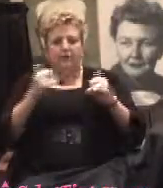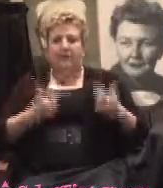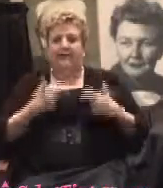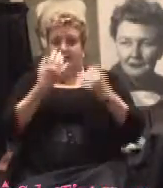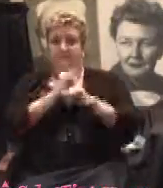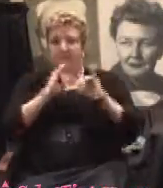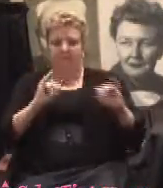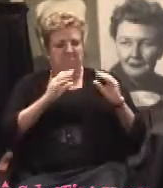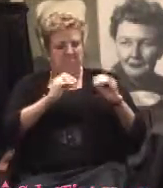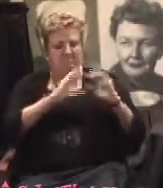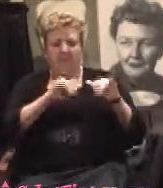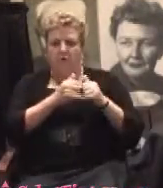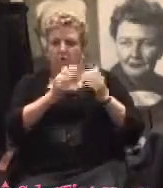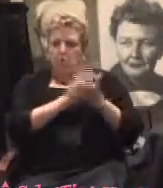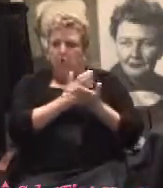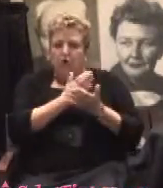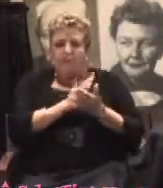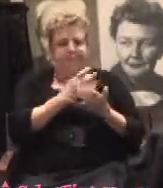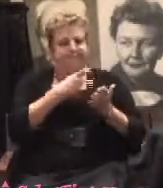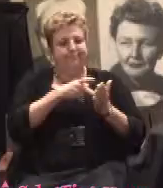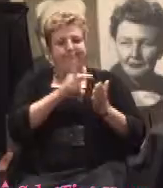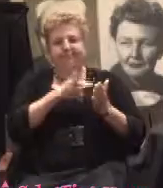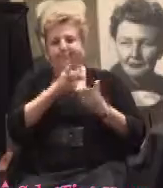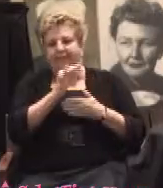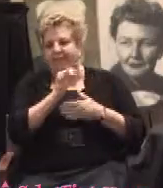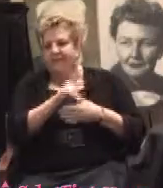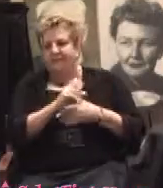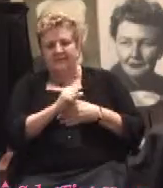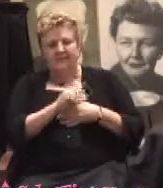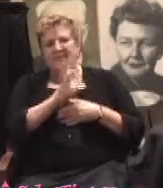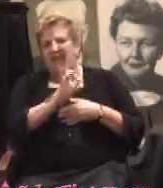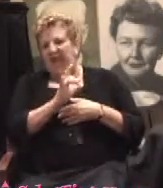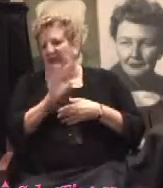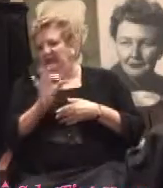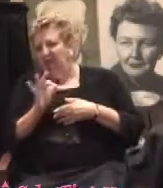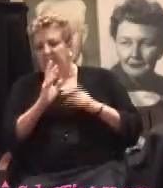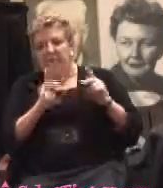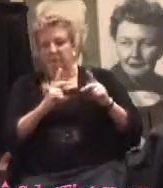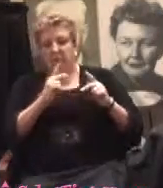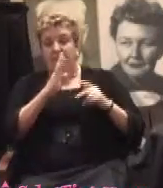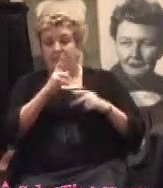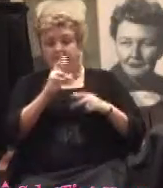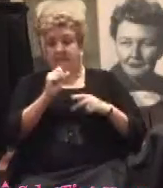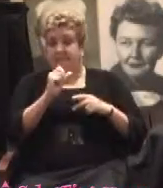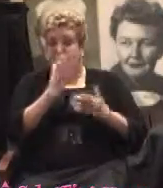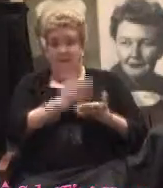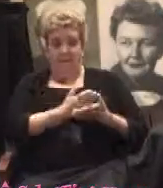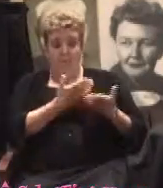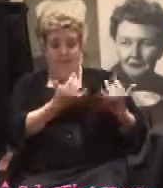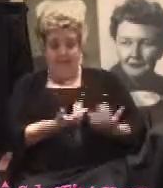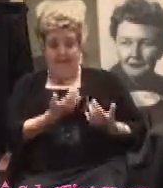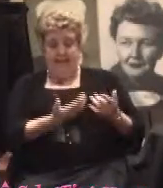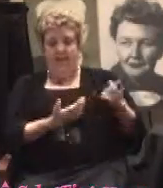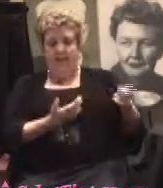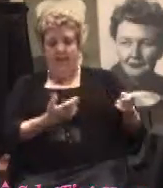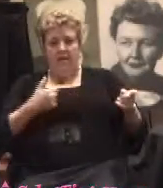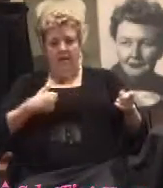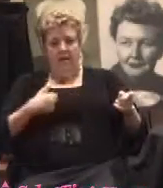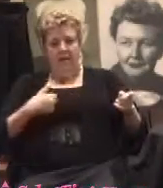cook and pay bills and do things. And there were about 8 or 9 of these people waiting at the bus stop. And I walk up and I got snot coming out of my nose. I got my